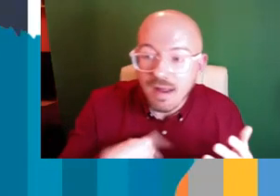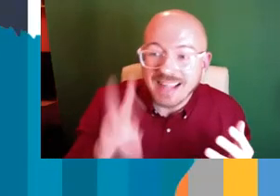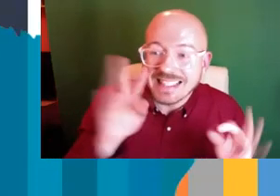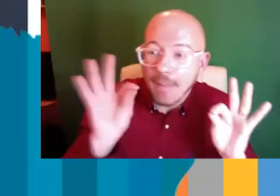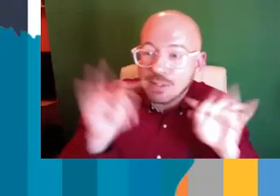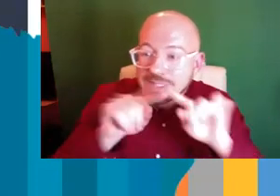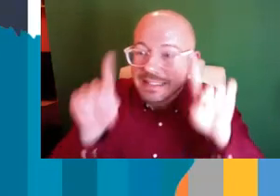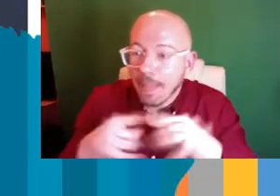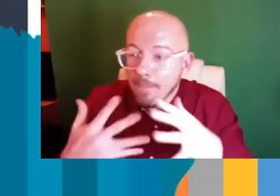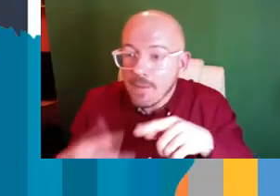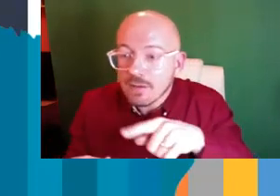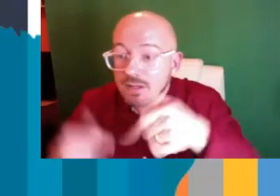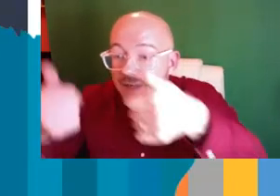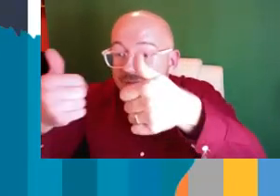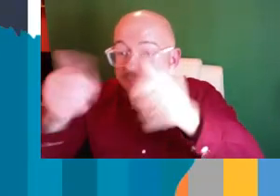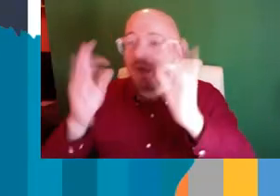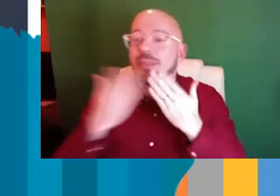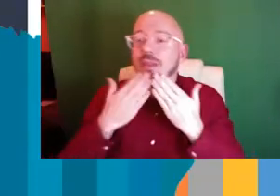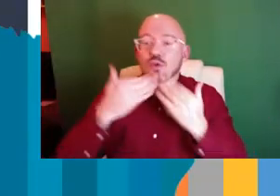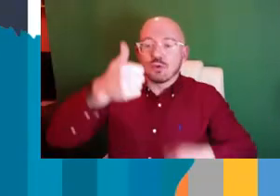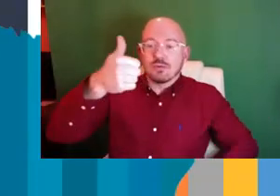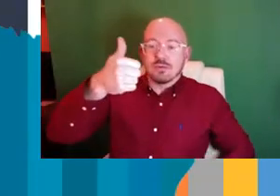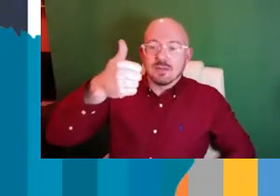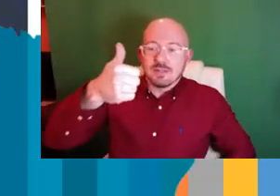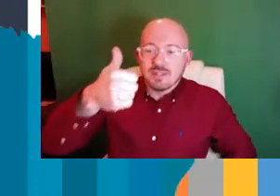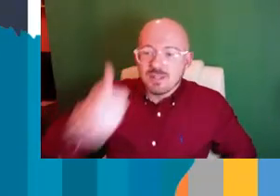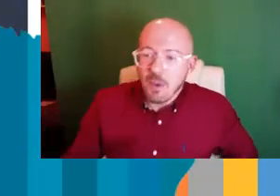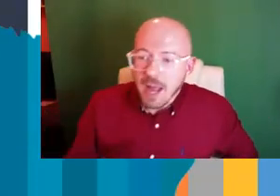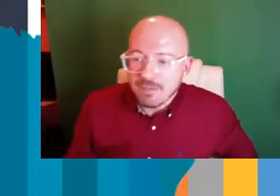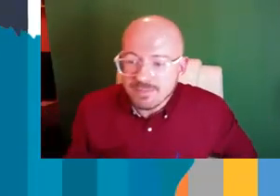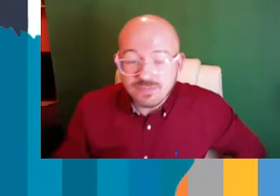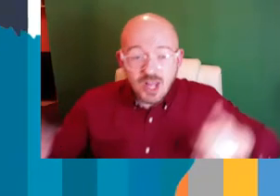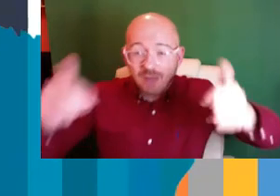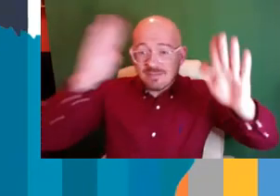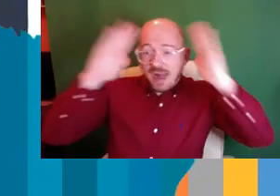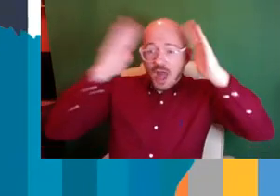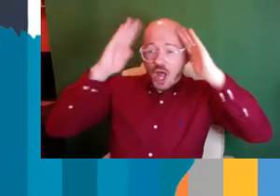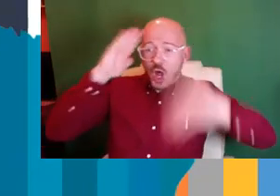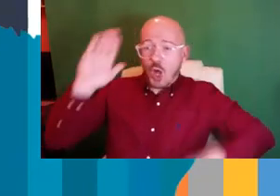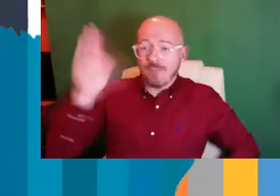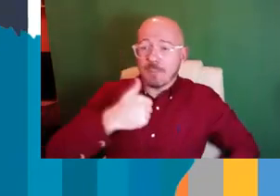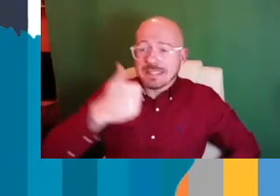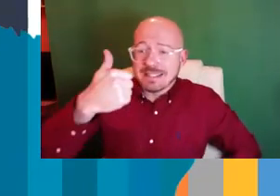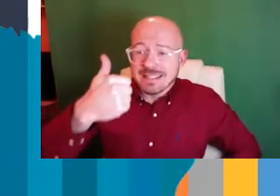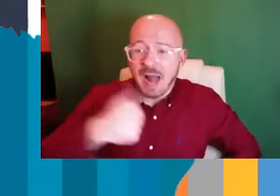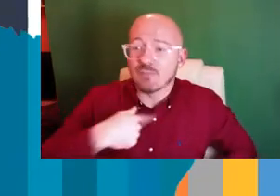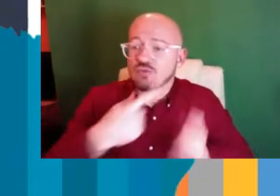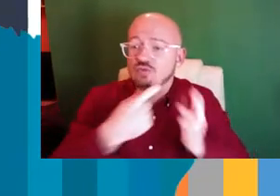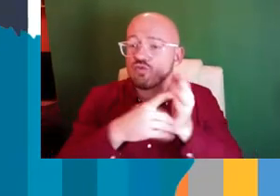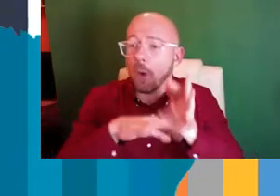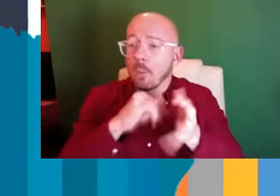If somebody can just indicate. I can't see anybody at the moment. Yes, okay, good. I have an indication that I can be seen. Thank you.